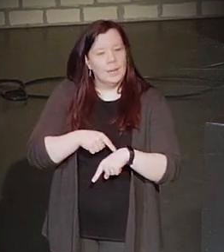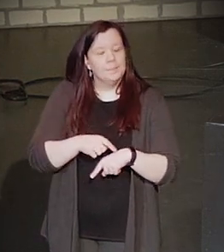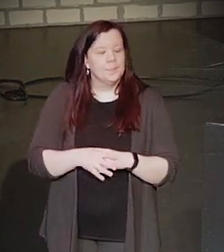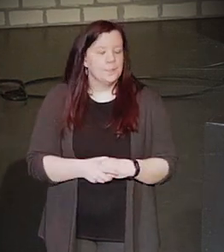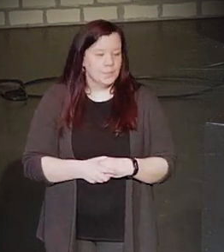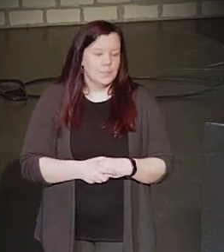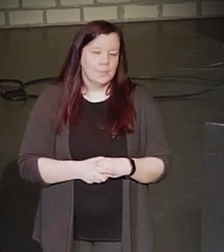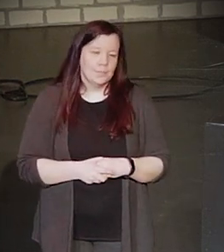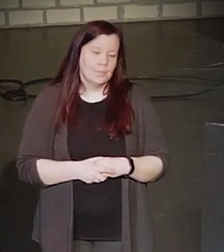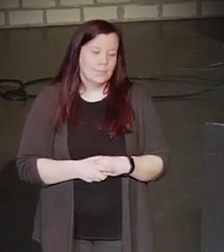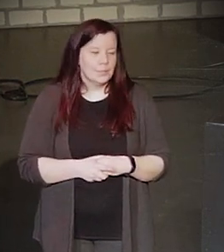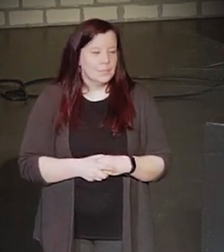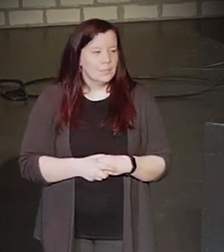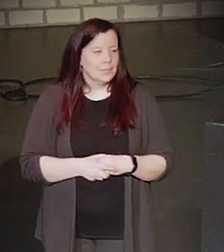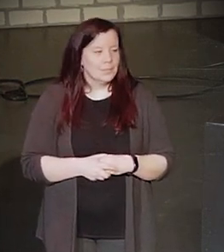would have had in theirs.